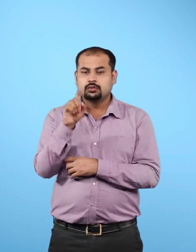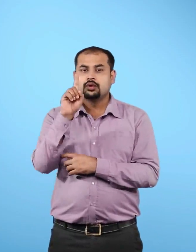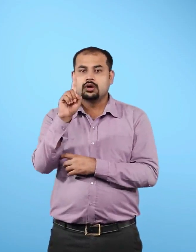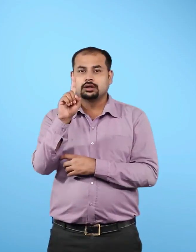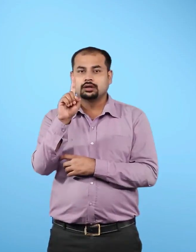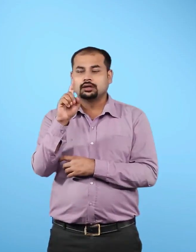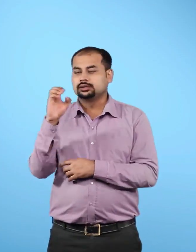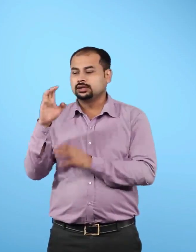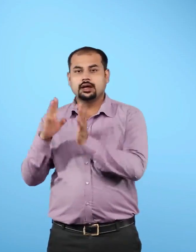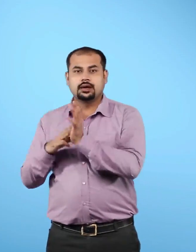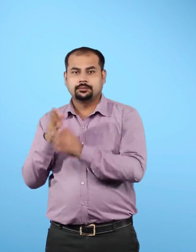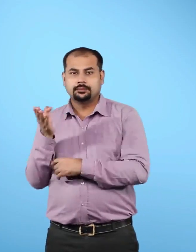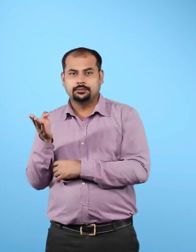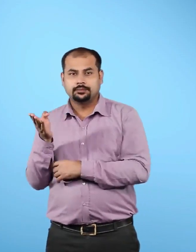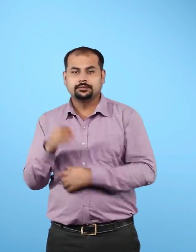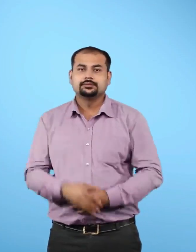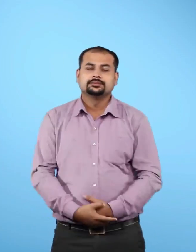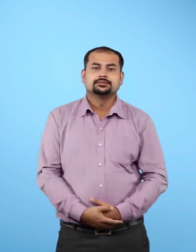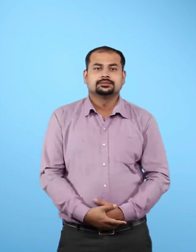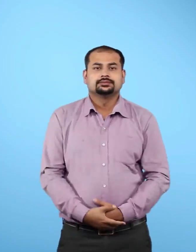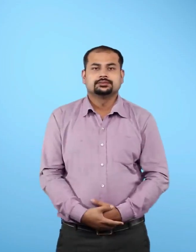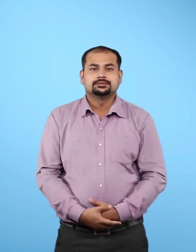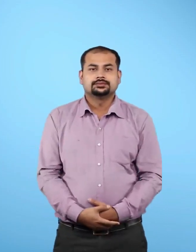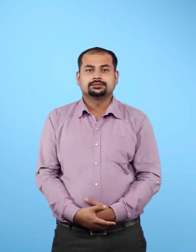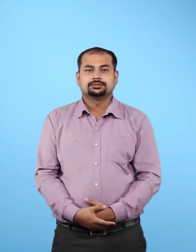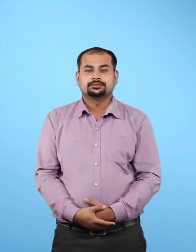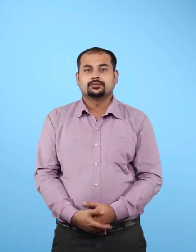0.1 centimeter. We read it as